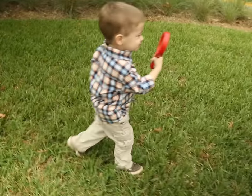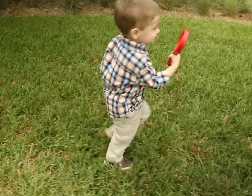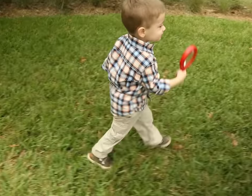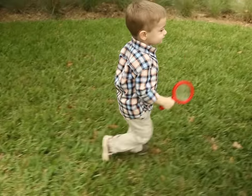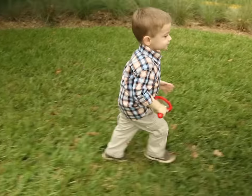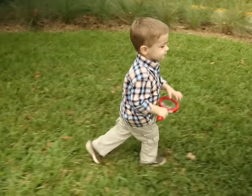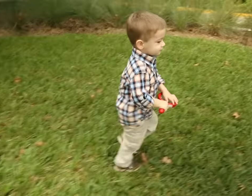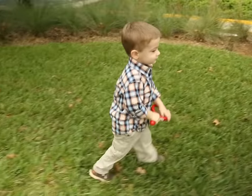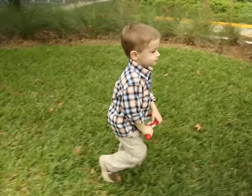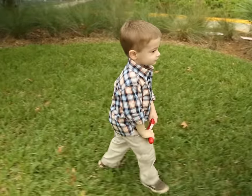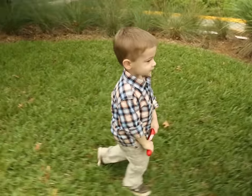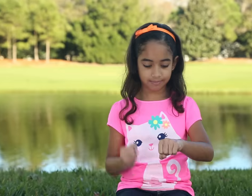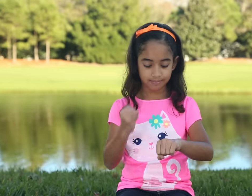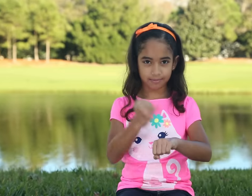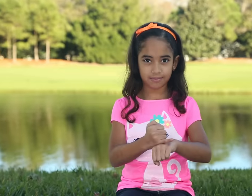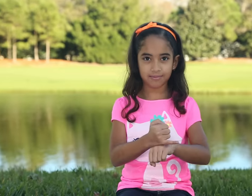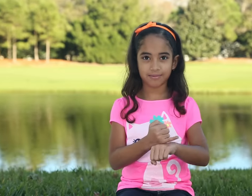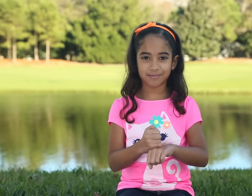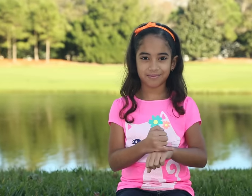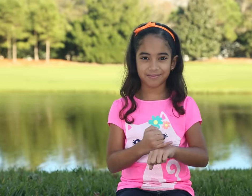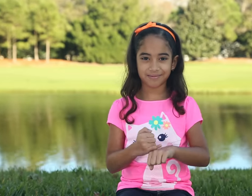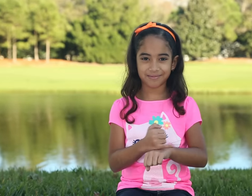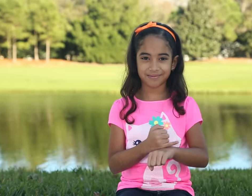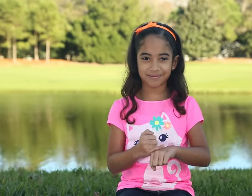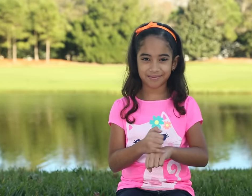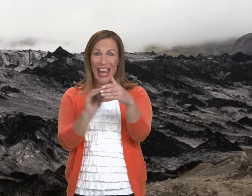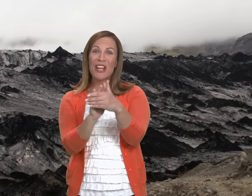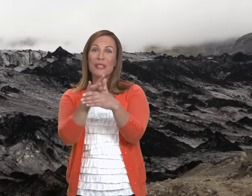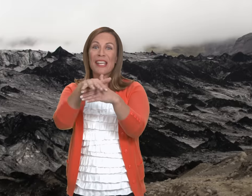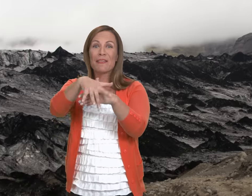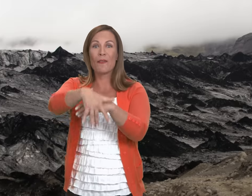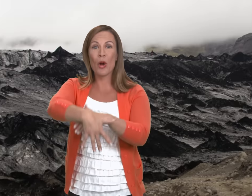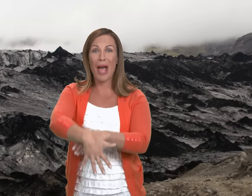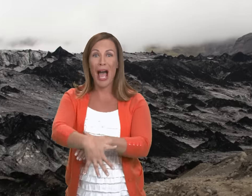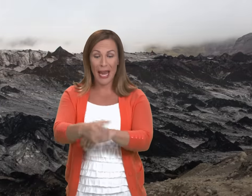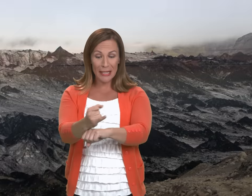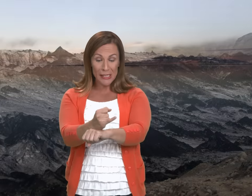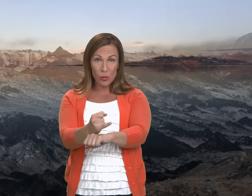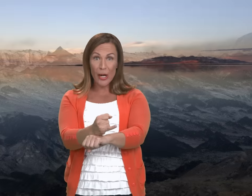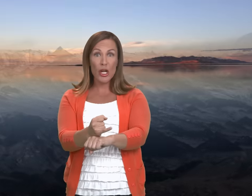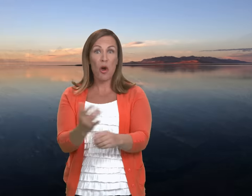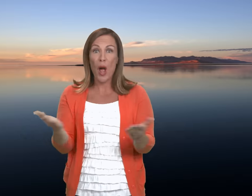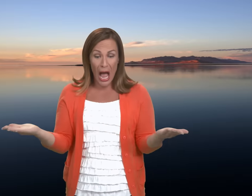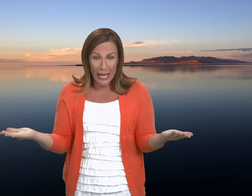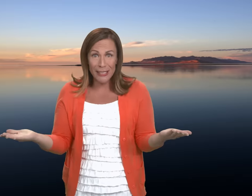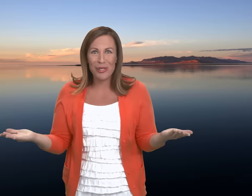And never see an island grow Volcanoes can form islands Where no islands